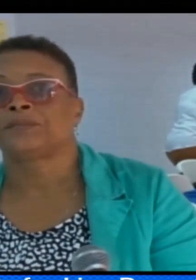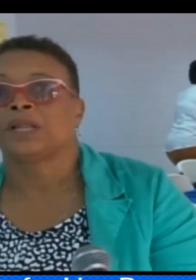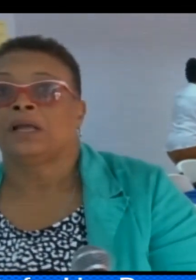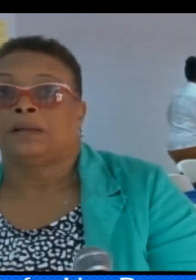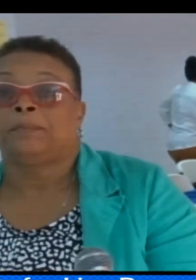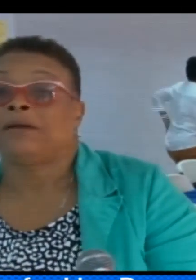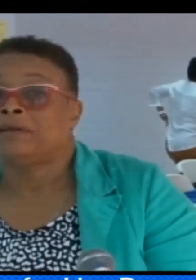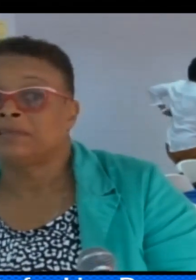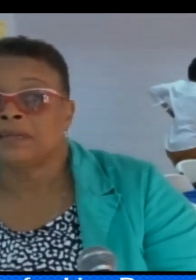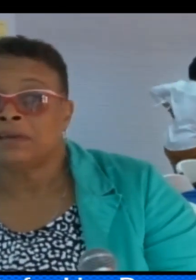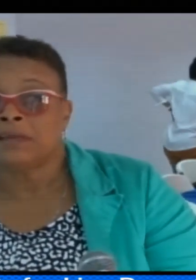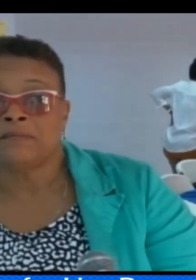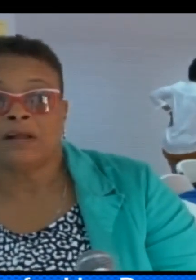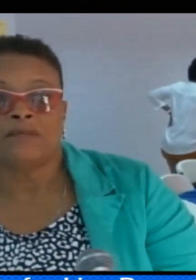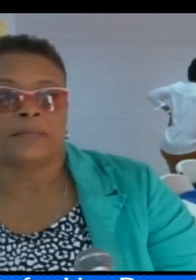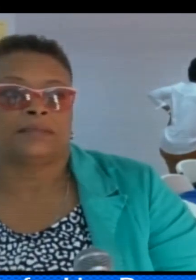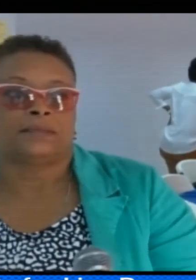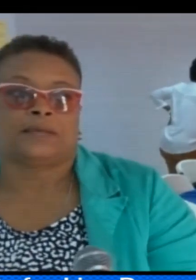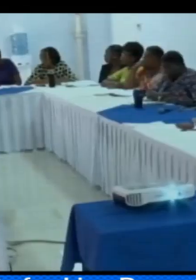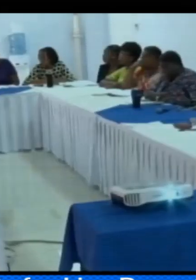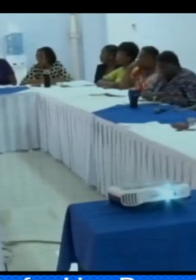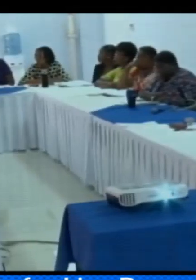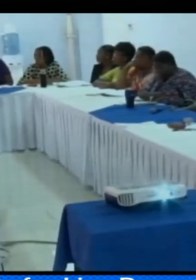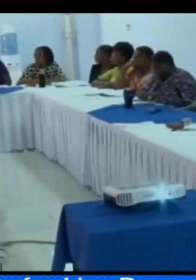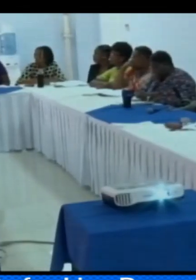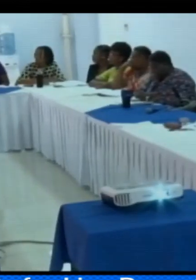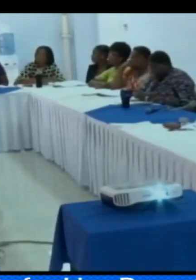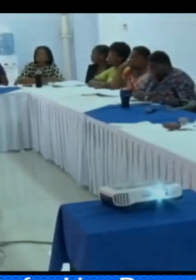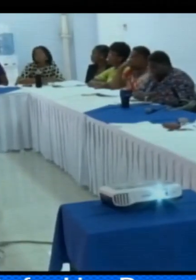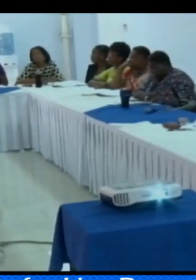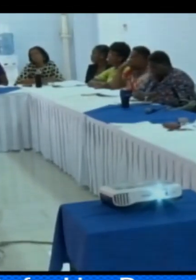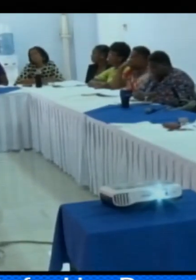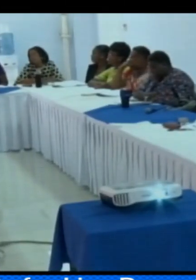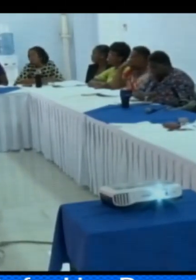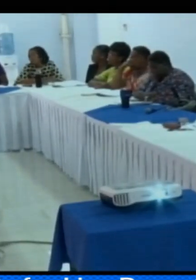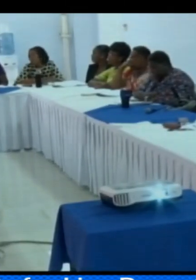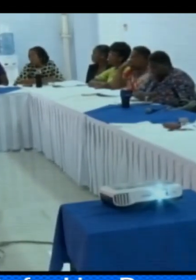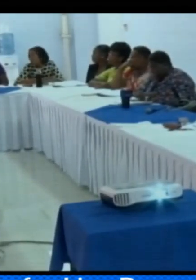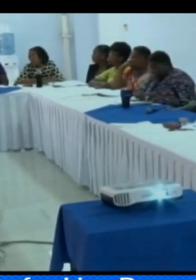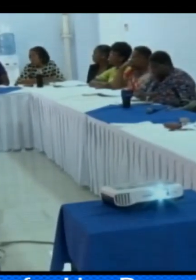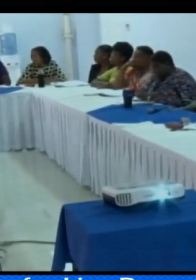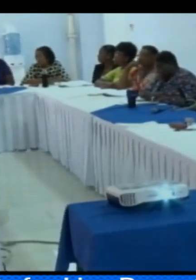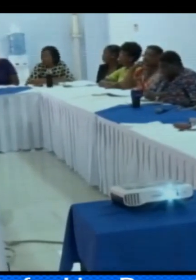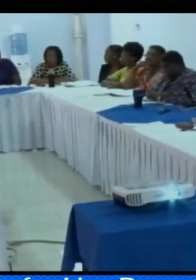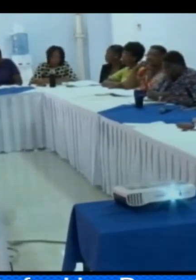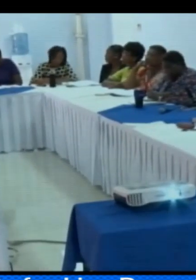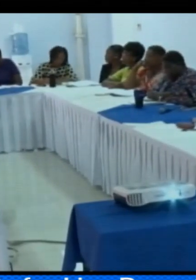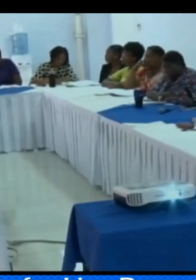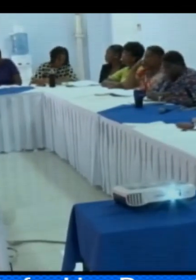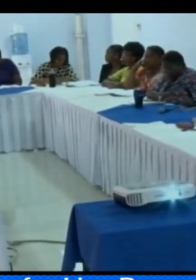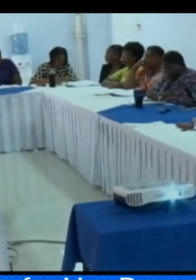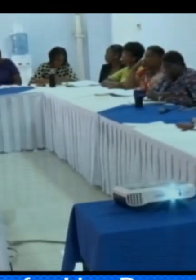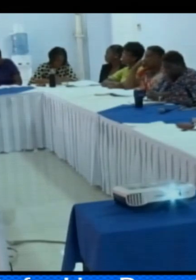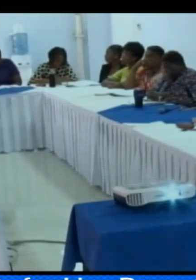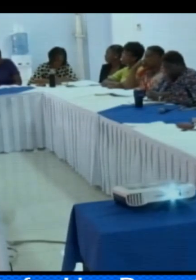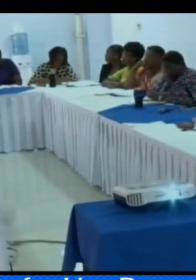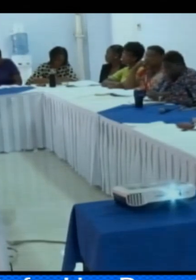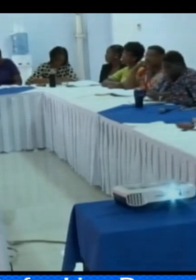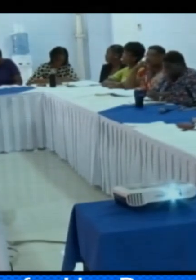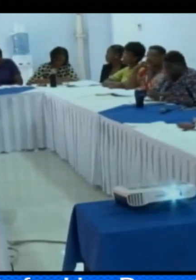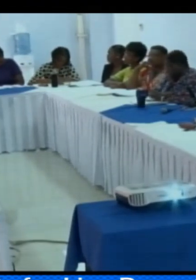Education, parental involvement, and our corporate citizens. It's just